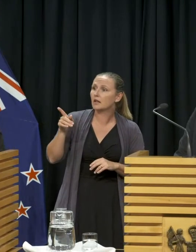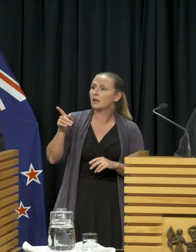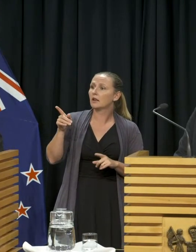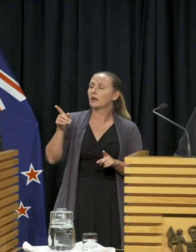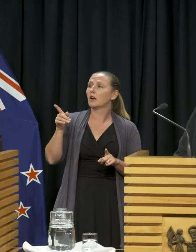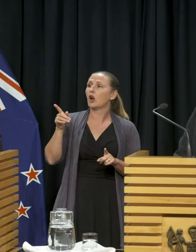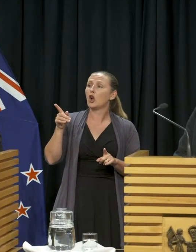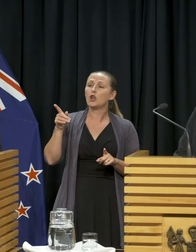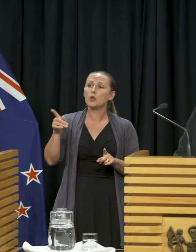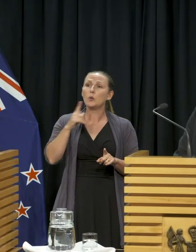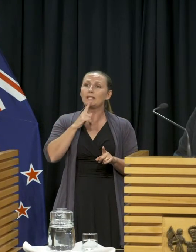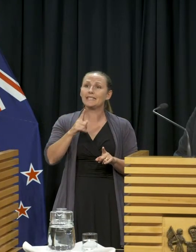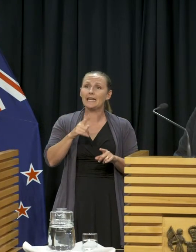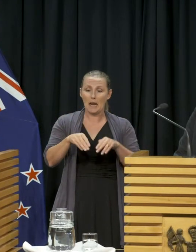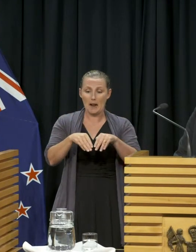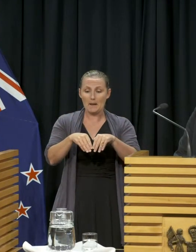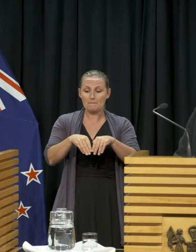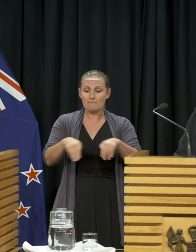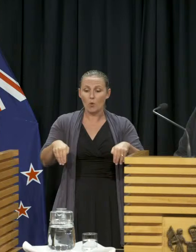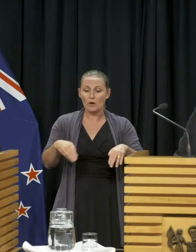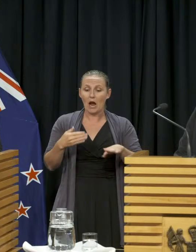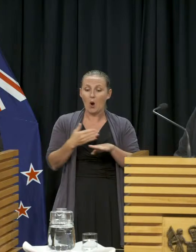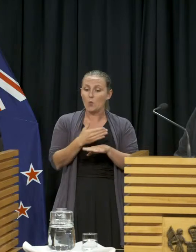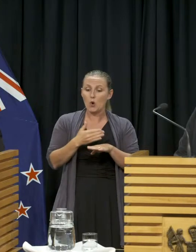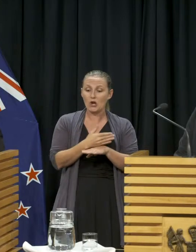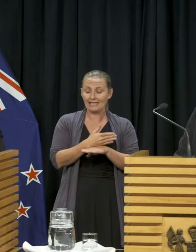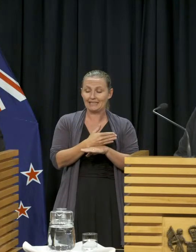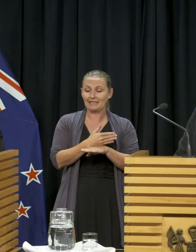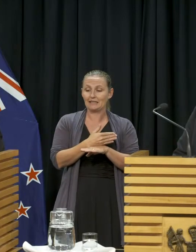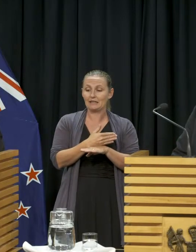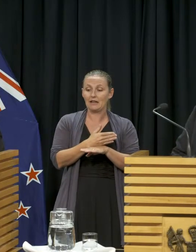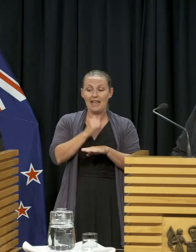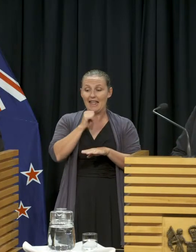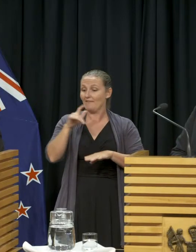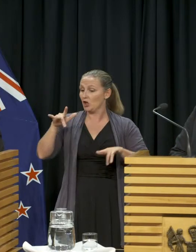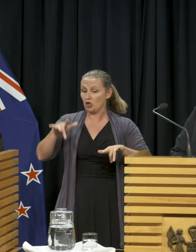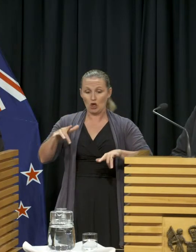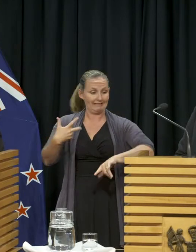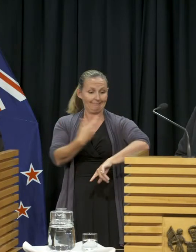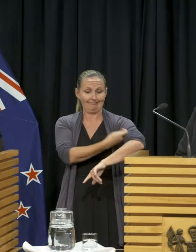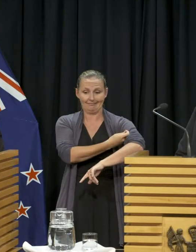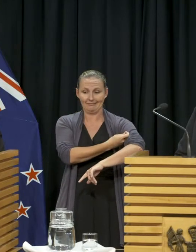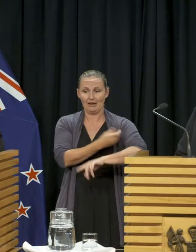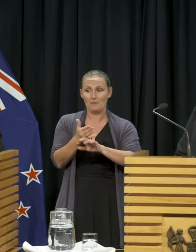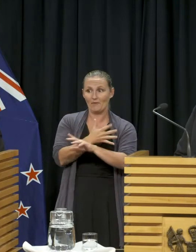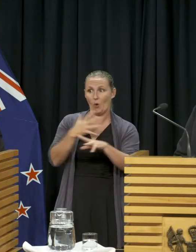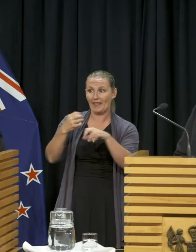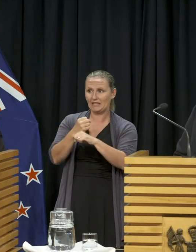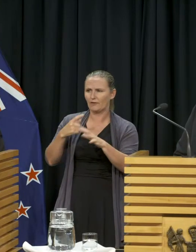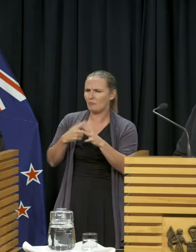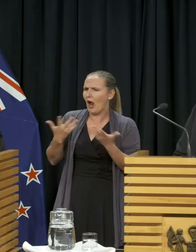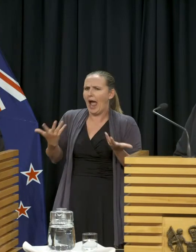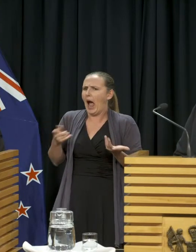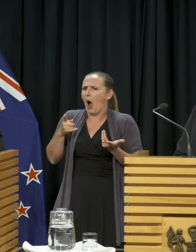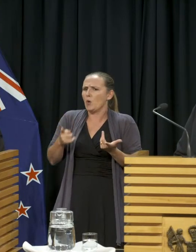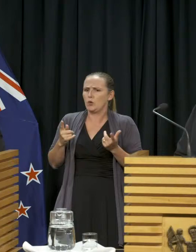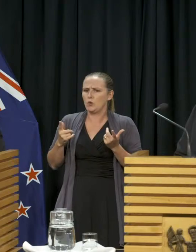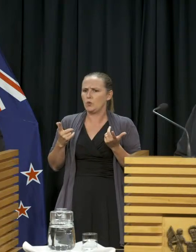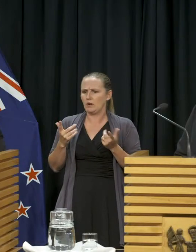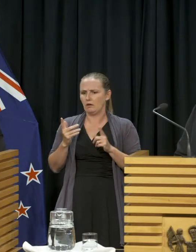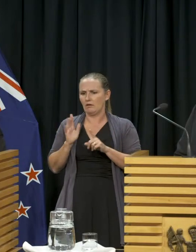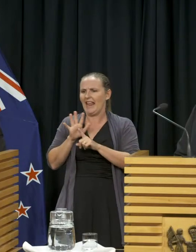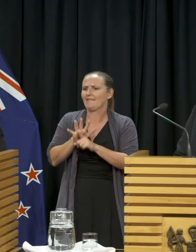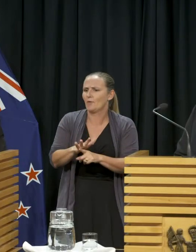workers who haven't been vaccinated by the end of April cannot work for MIQ, how exactly are you going to enforce that? Are you going to put a health order in